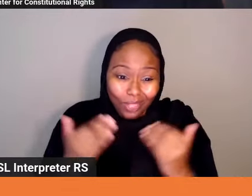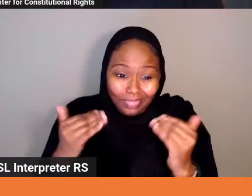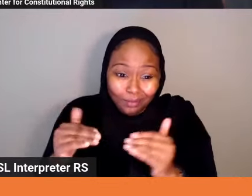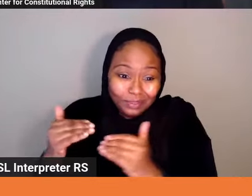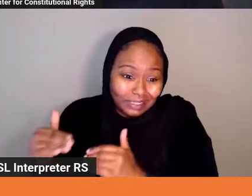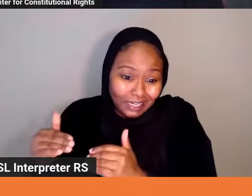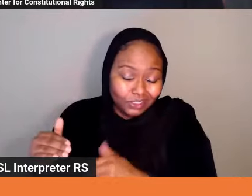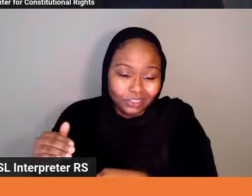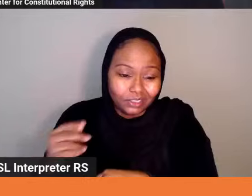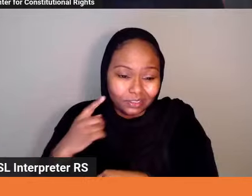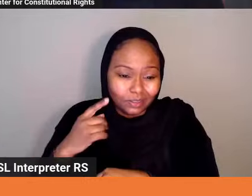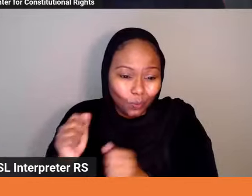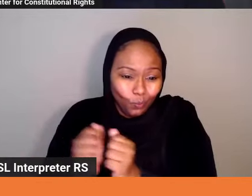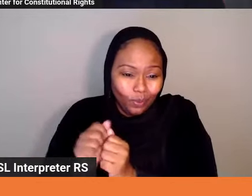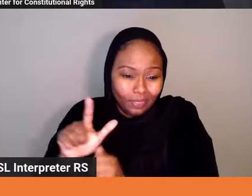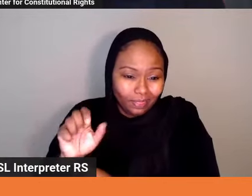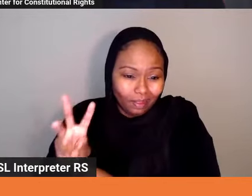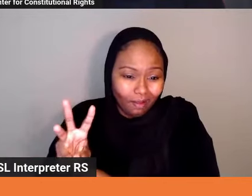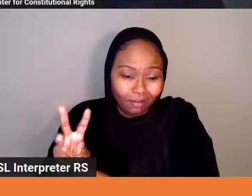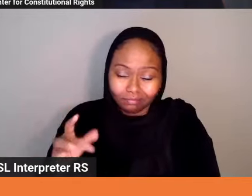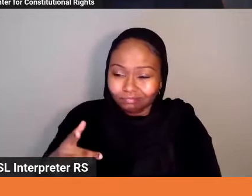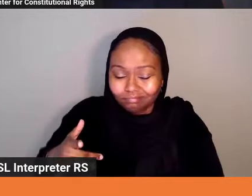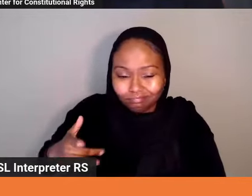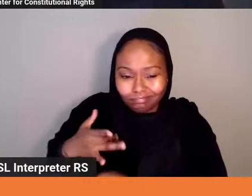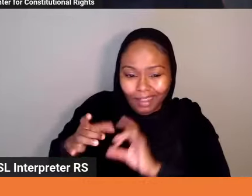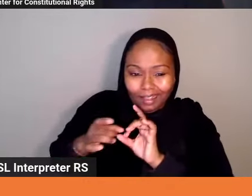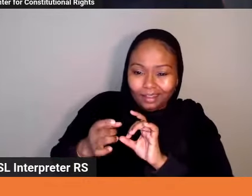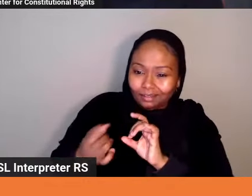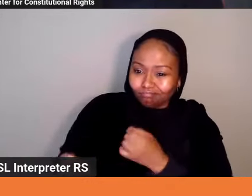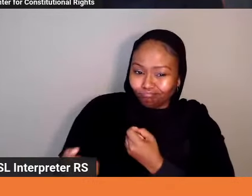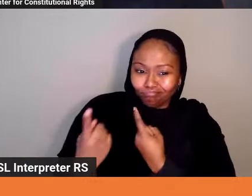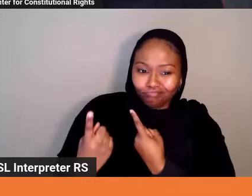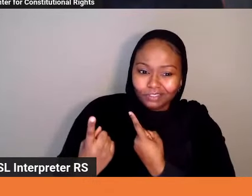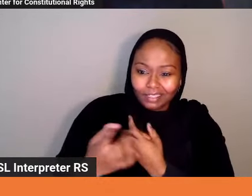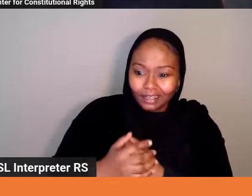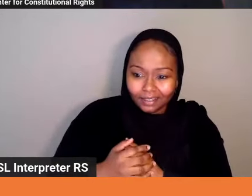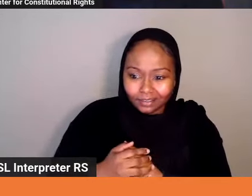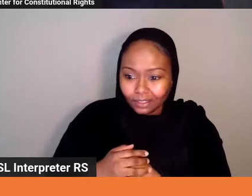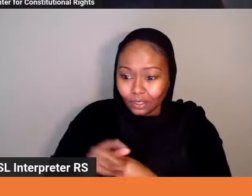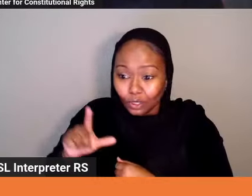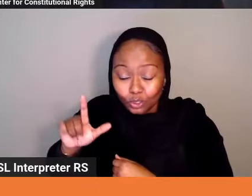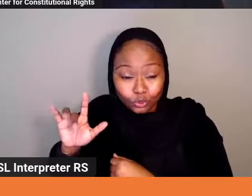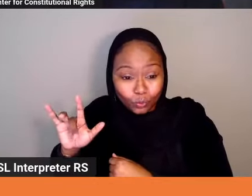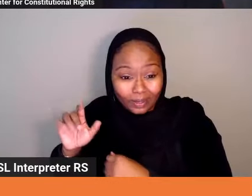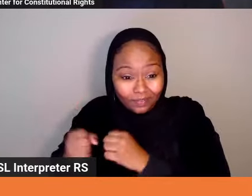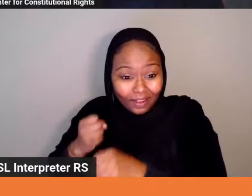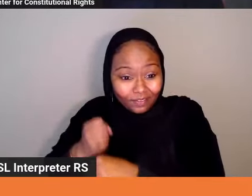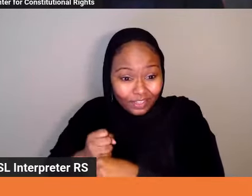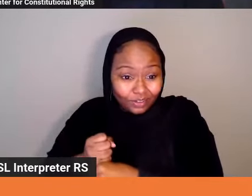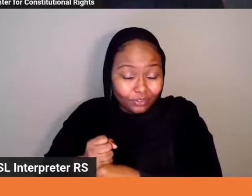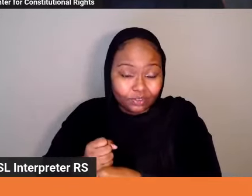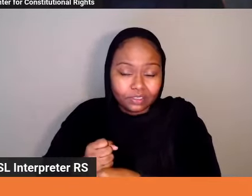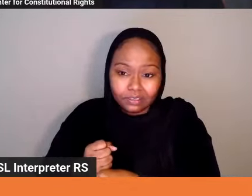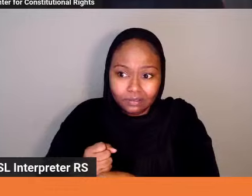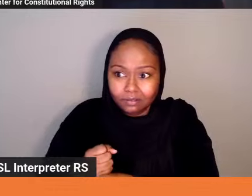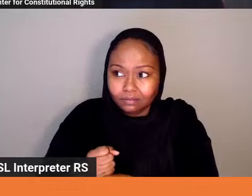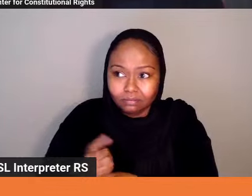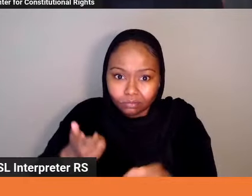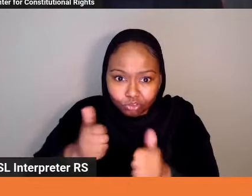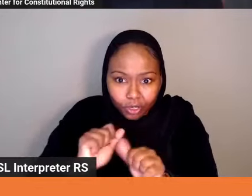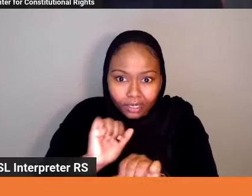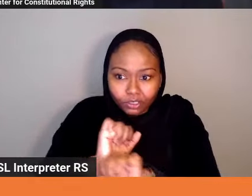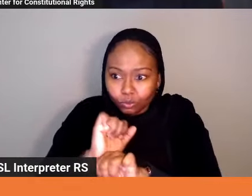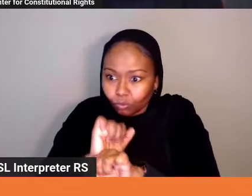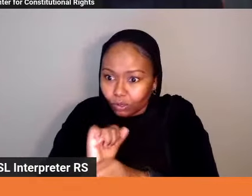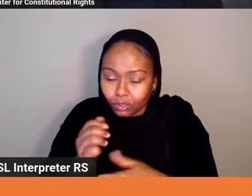share. And I share similarly to Sahar, 25 years of trying to work,